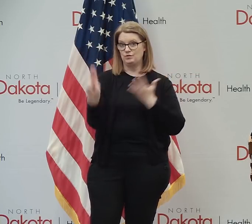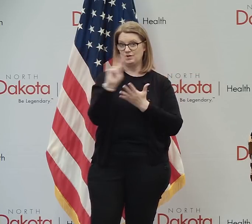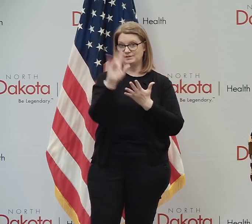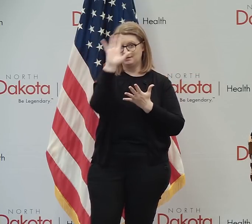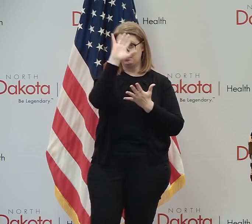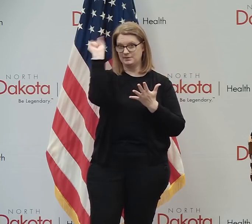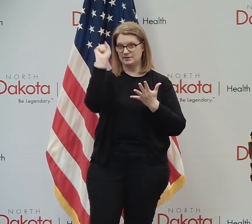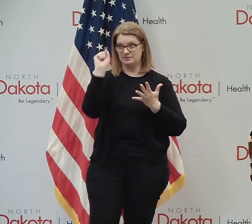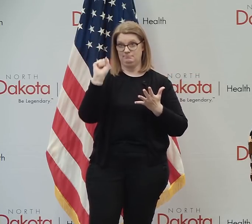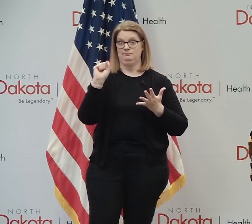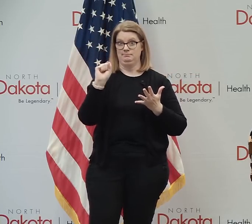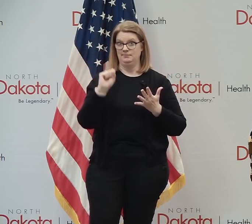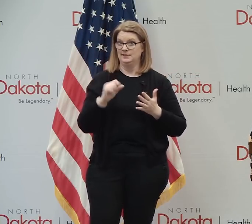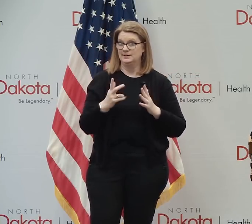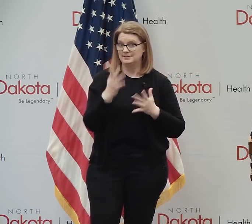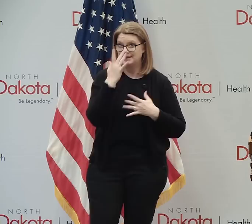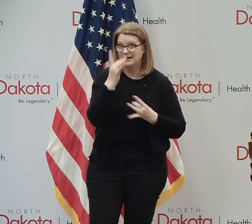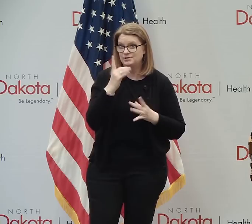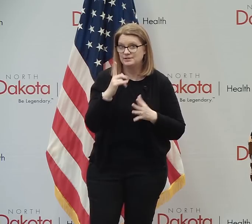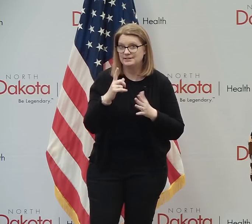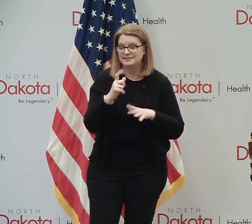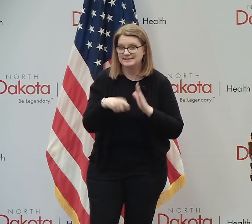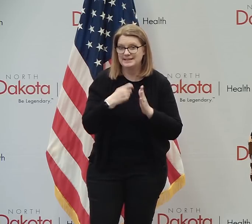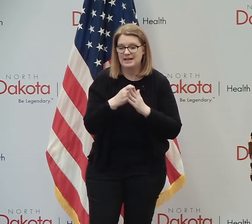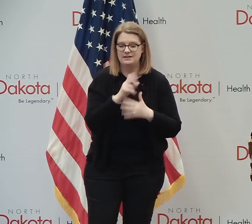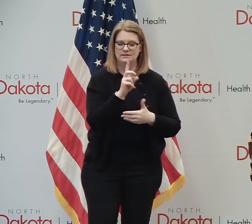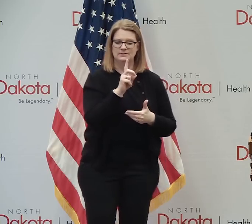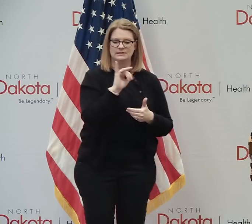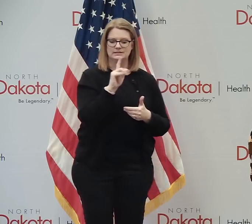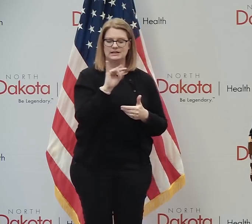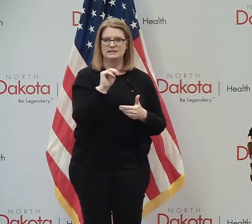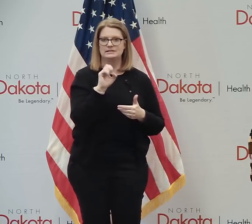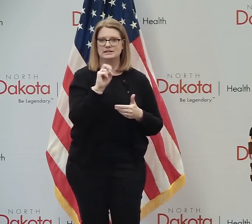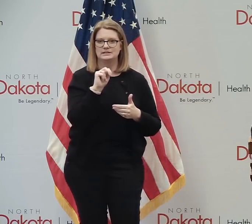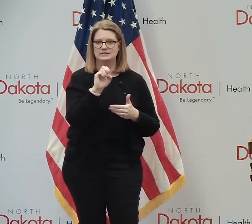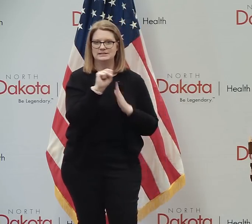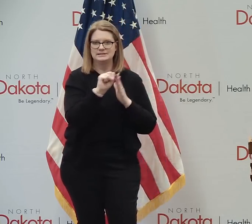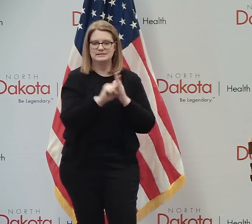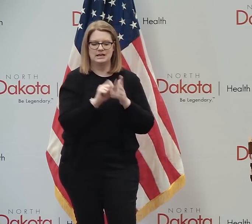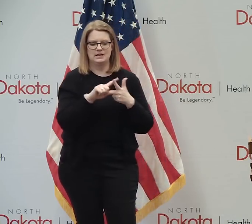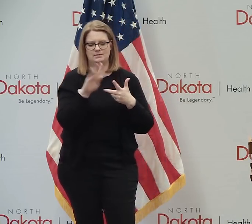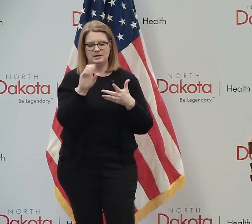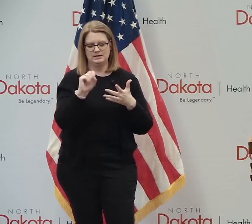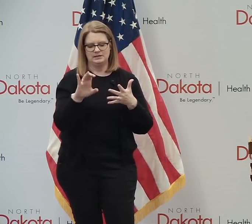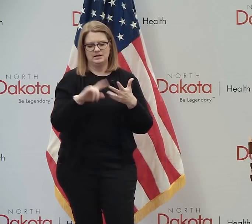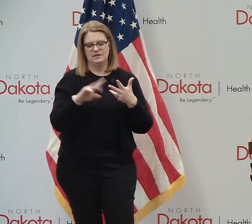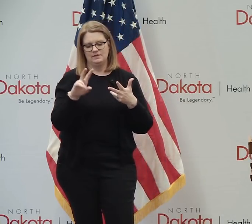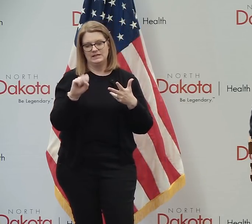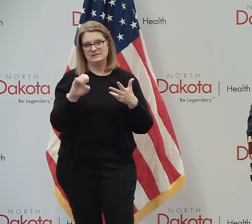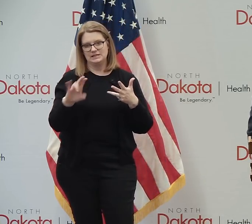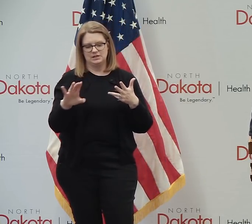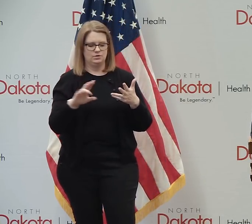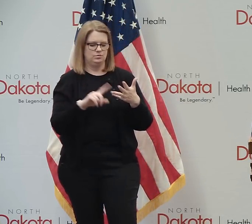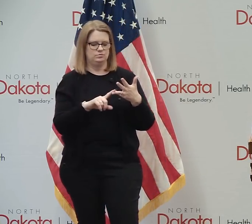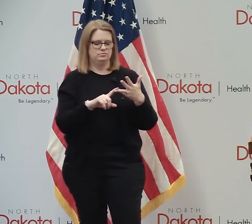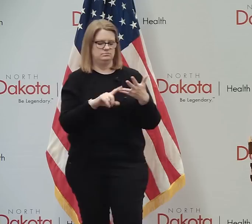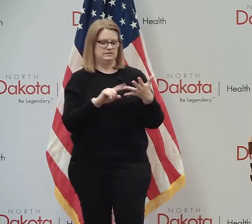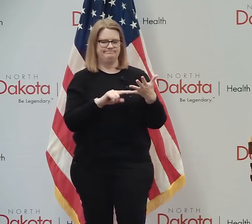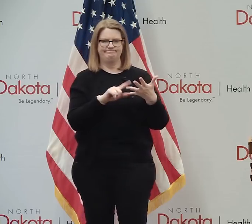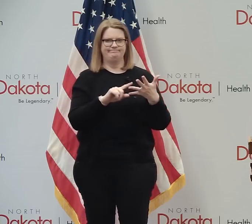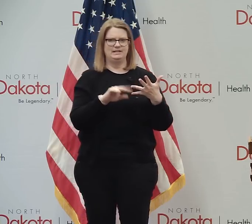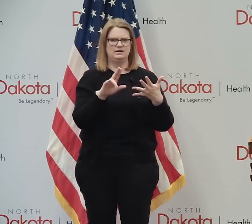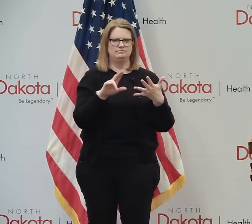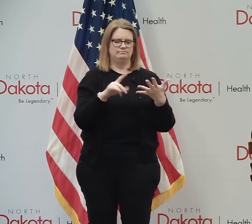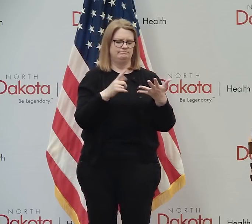become a university president. So Dickinson State, Bismarck State College, Mayville State, Valley City State have all had new presidents. And of